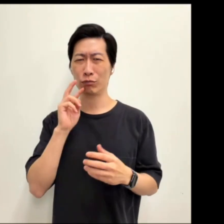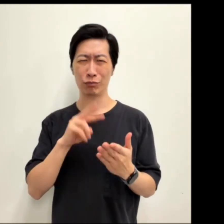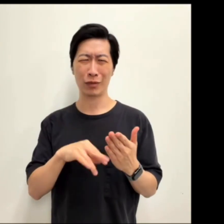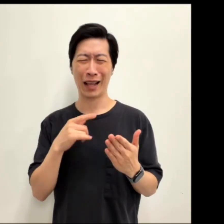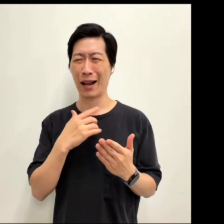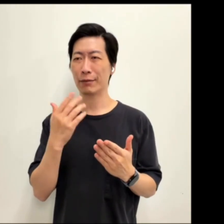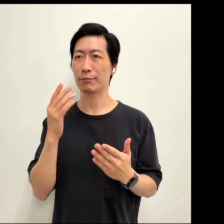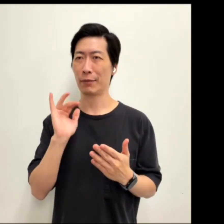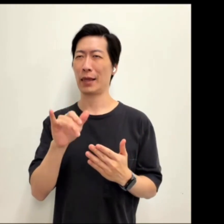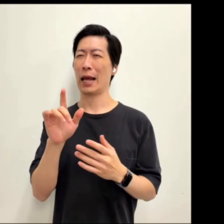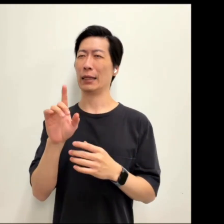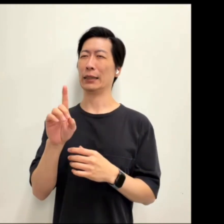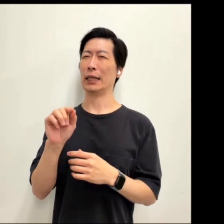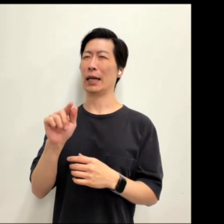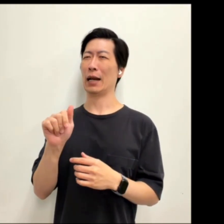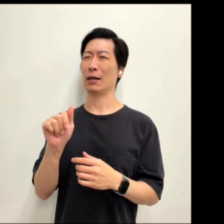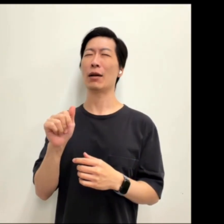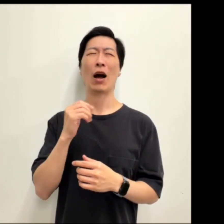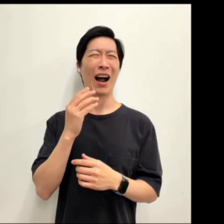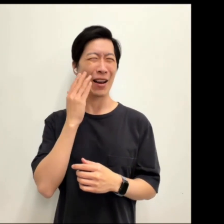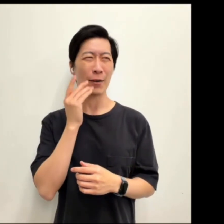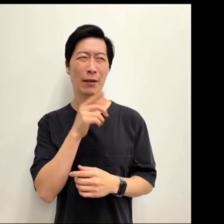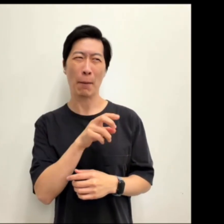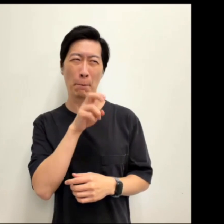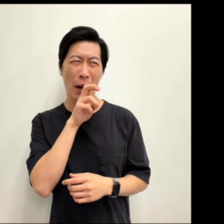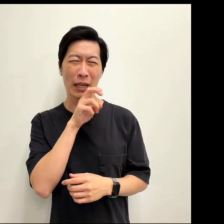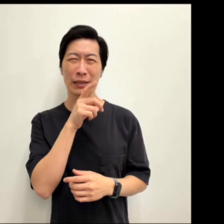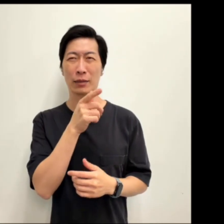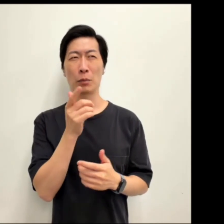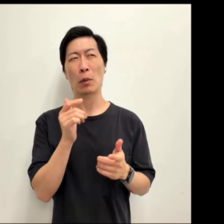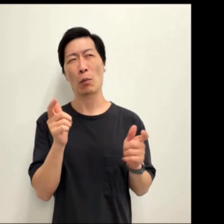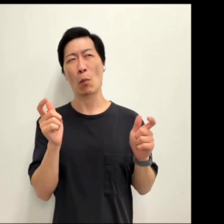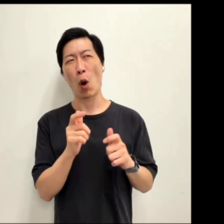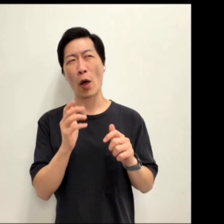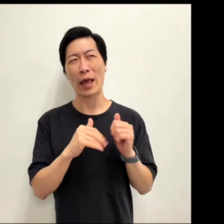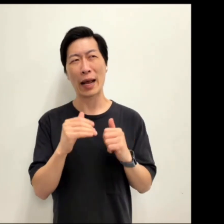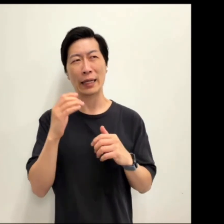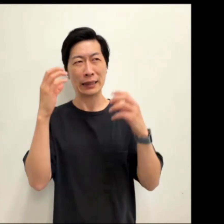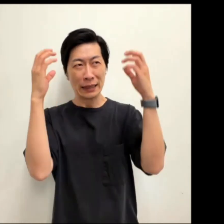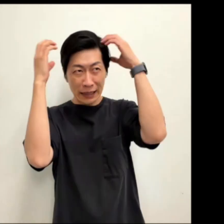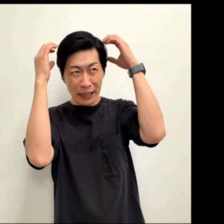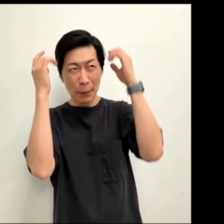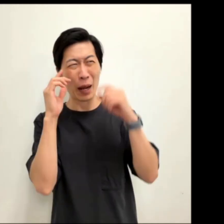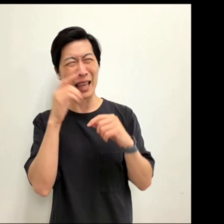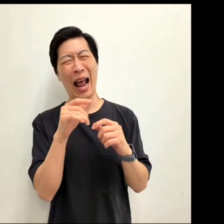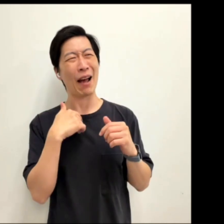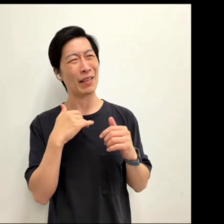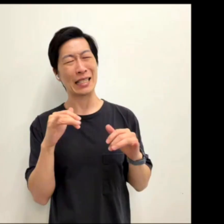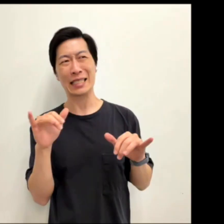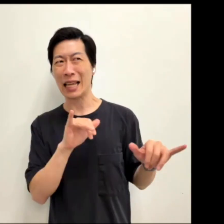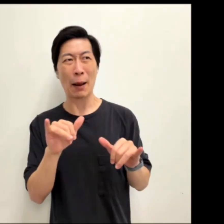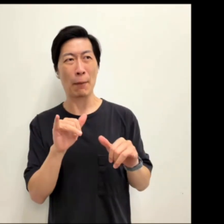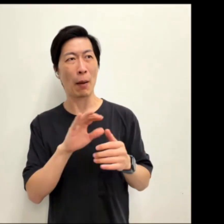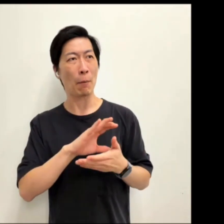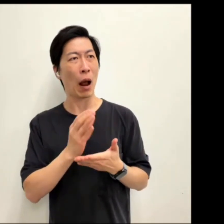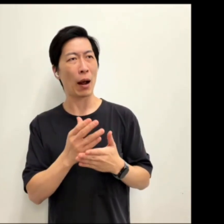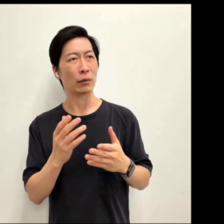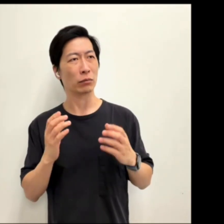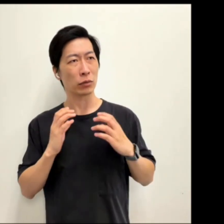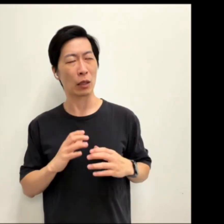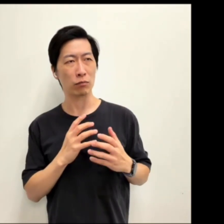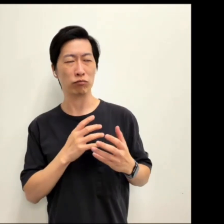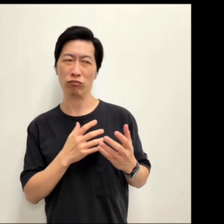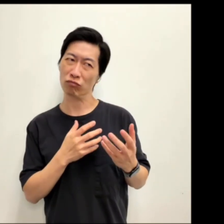read a stat recently. So I kind of just took that data point, connected it to Buc-ee's and said, all right, Buc-ee's is a fraction of the size of Disney, but they have the same amount of